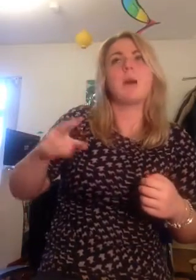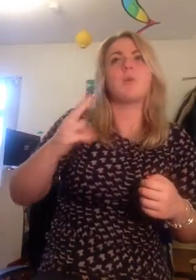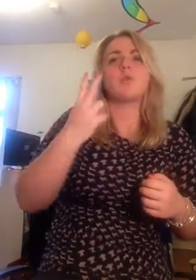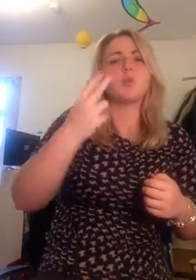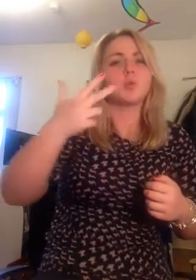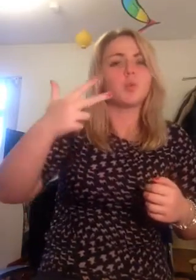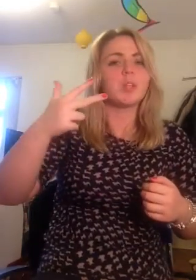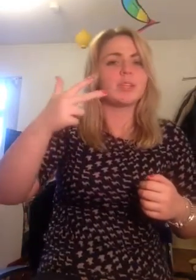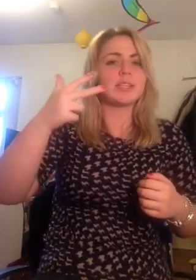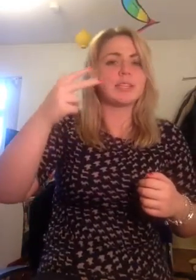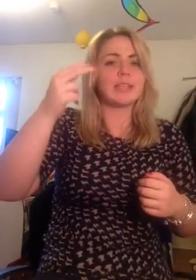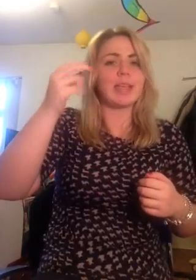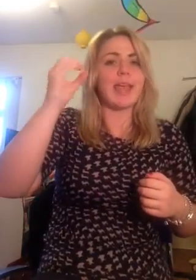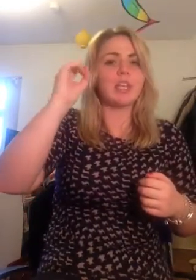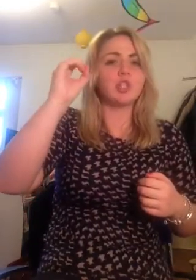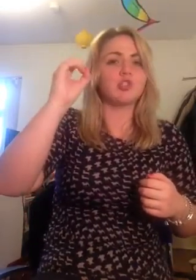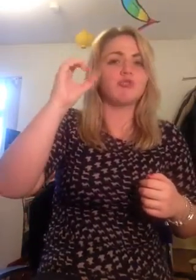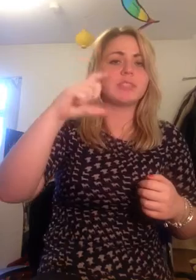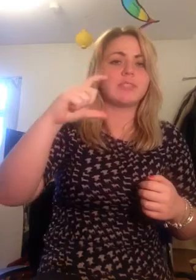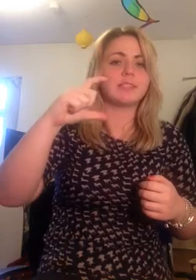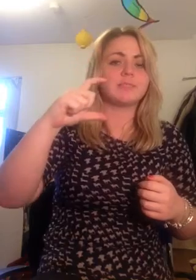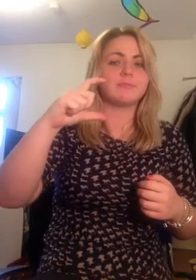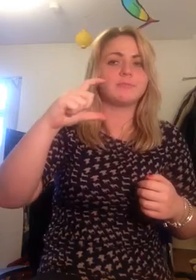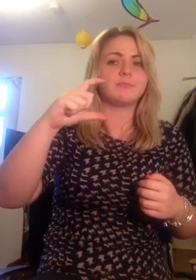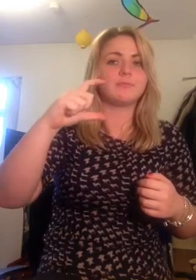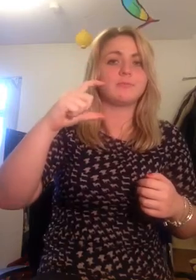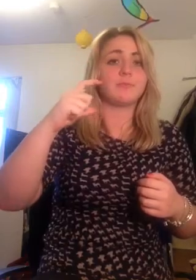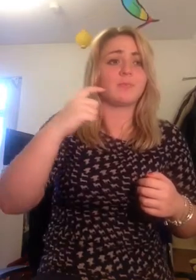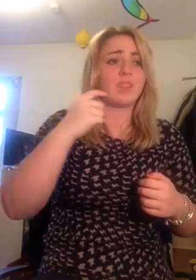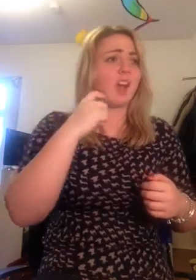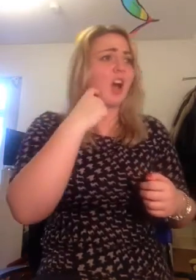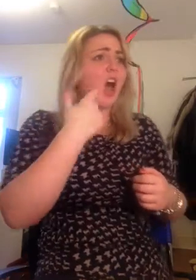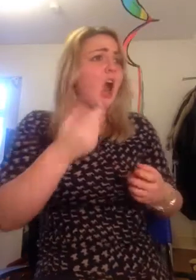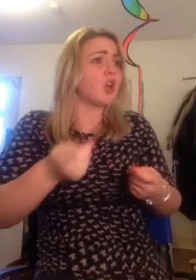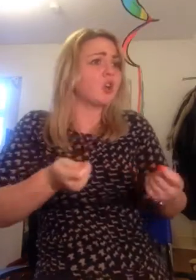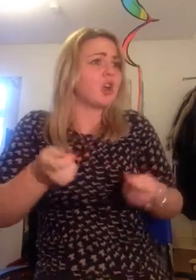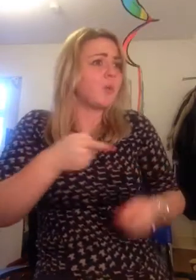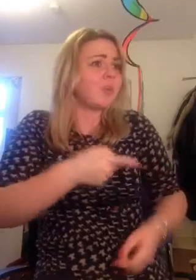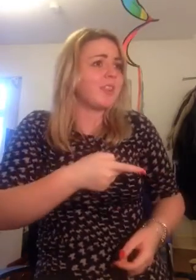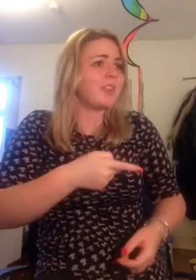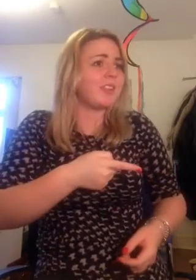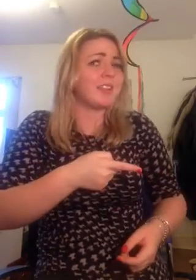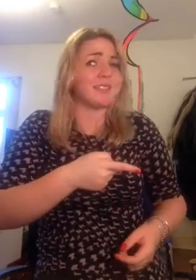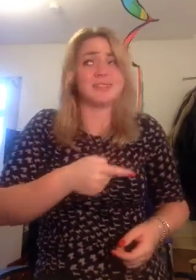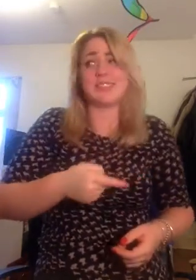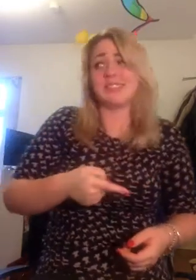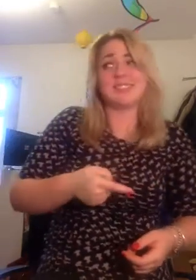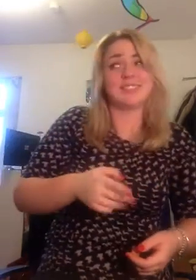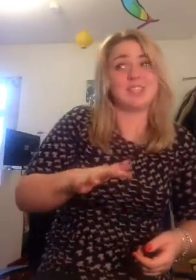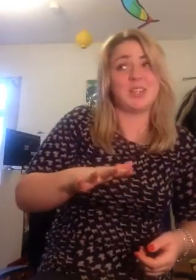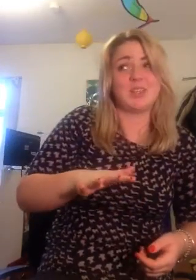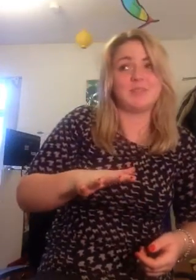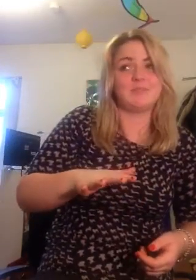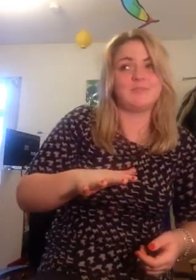So I could cope with that for winter. No, probably couldn't actually. Yeah. The grass is always greener, isn't it? Absolutely. And